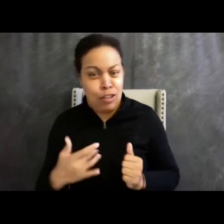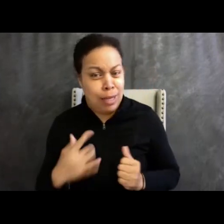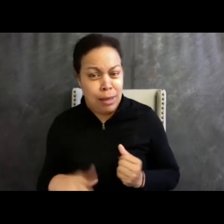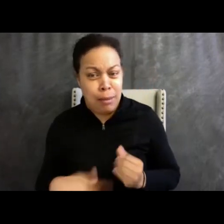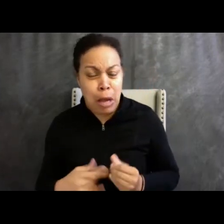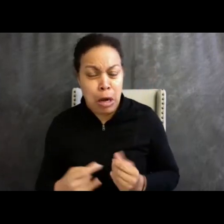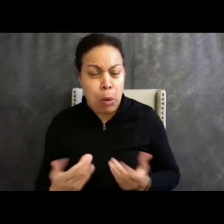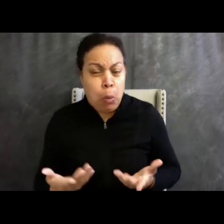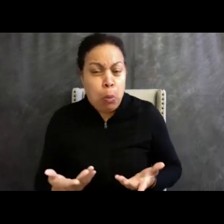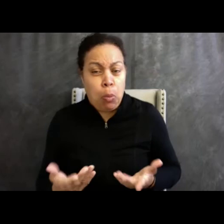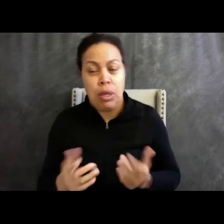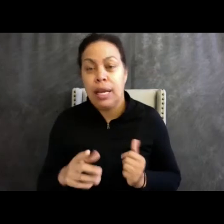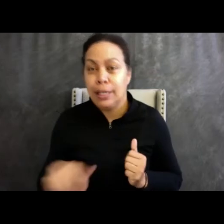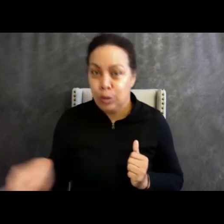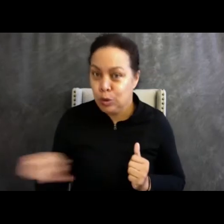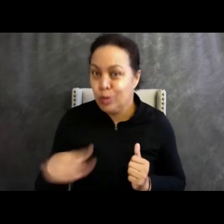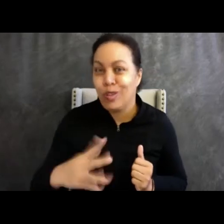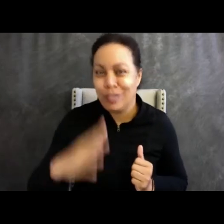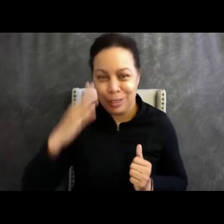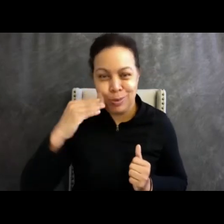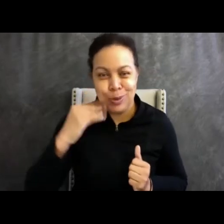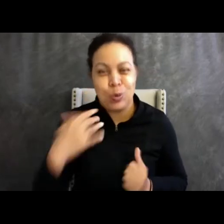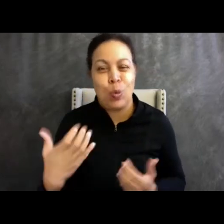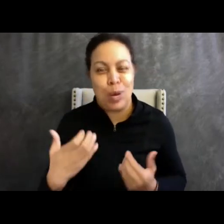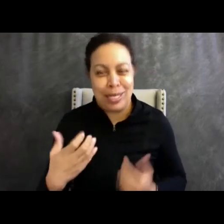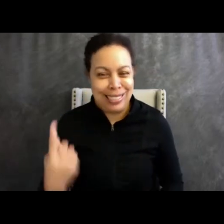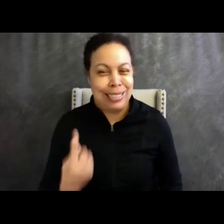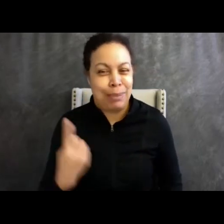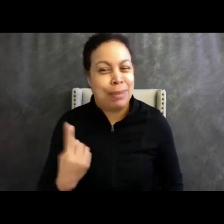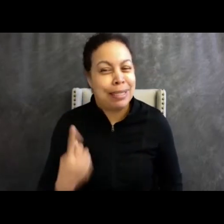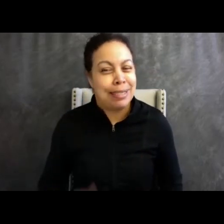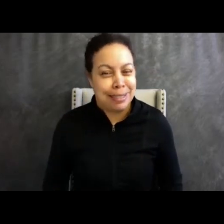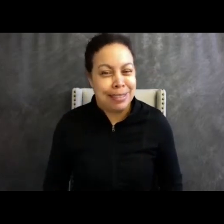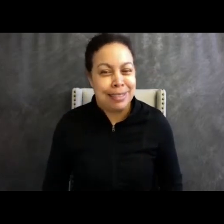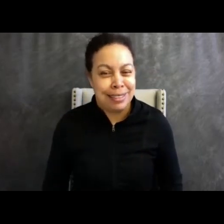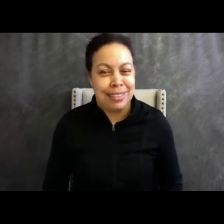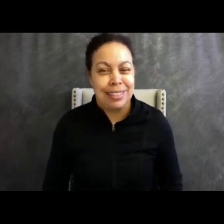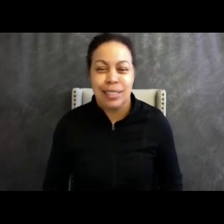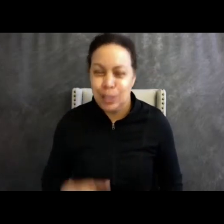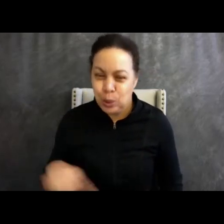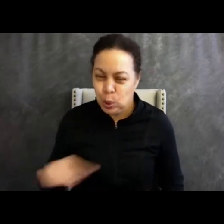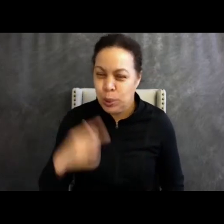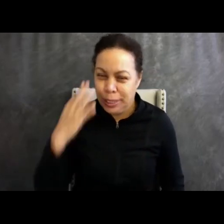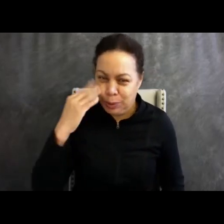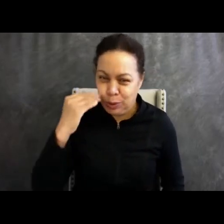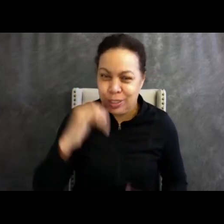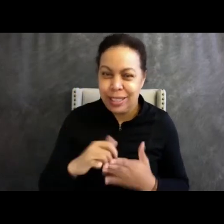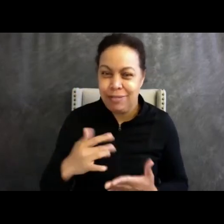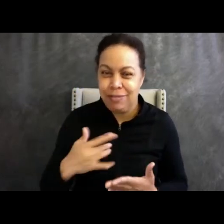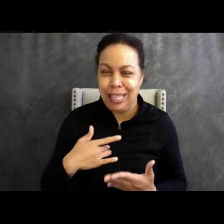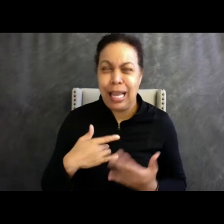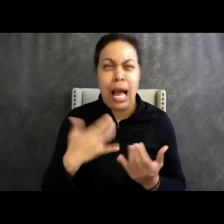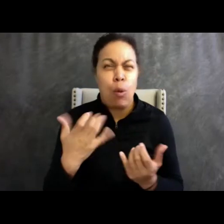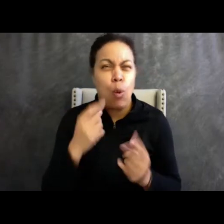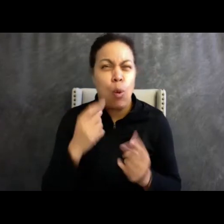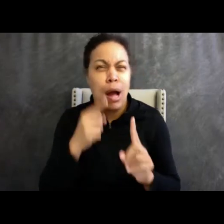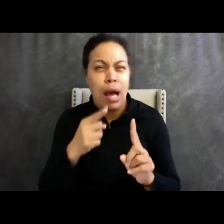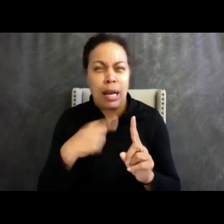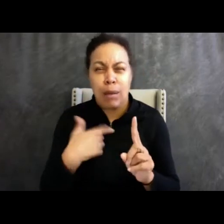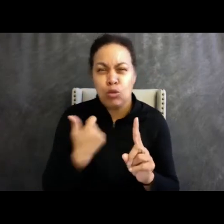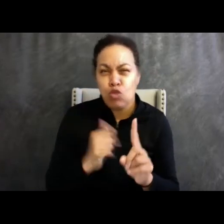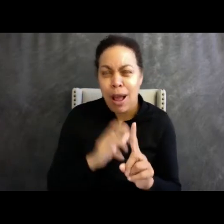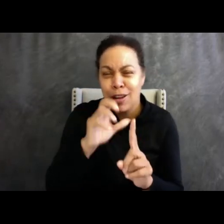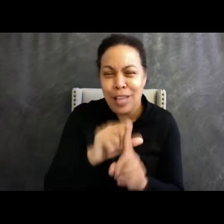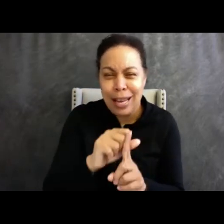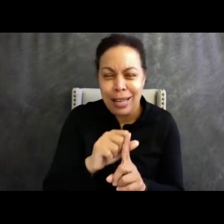in your life, and you have experienced the feeling of trying to get it. It is one of the most